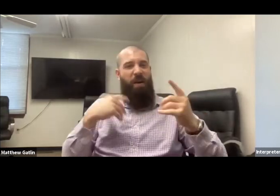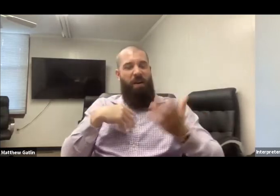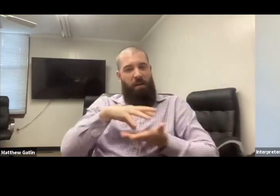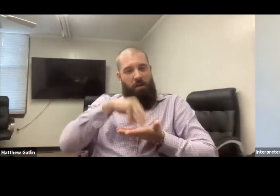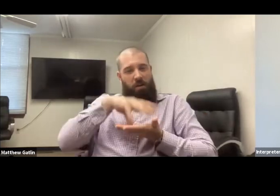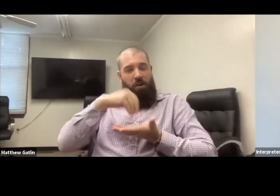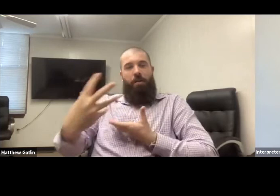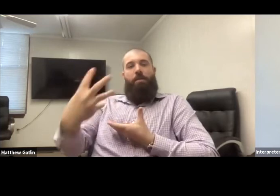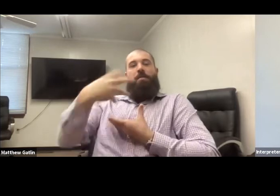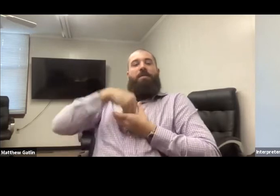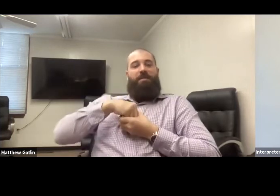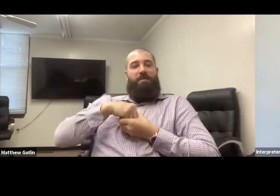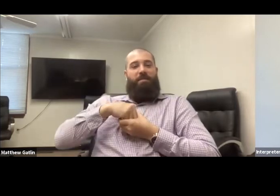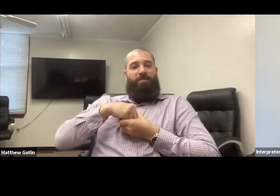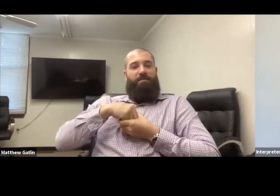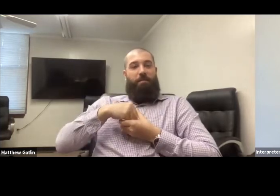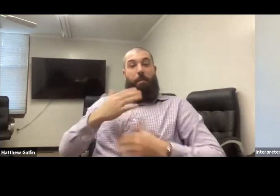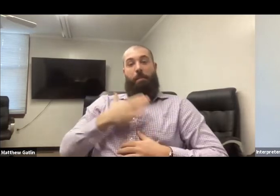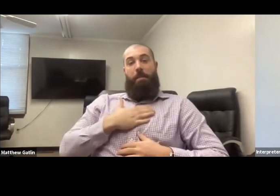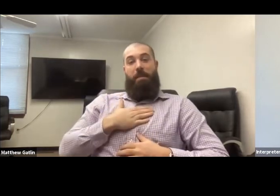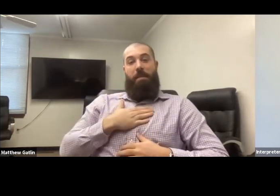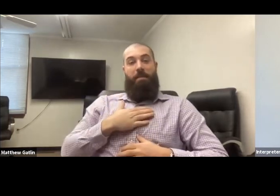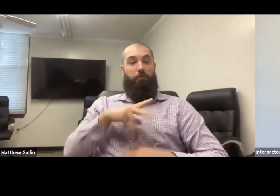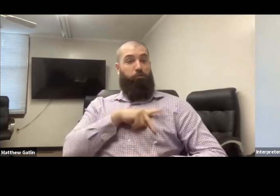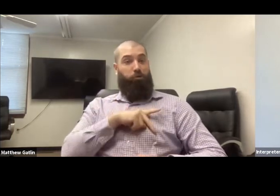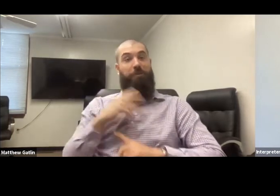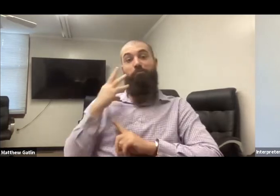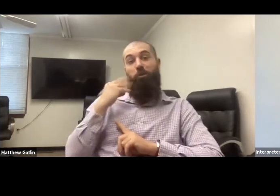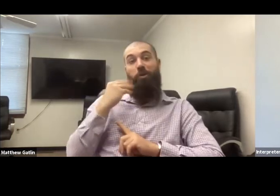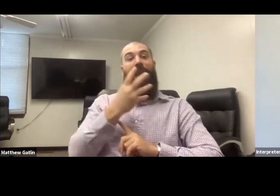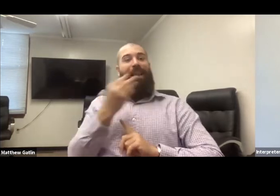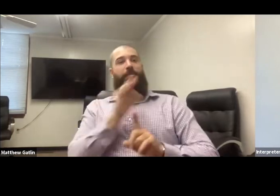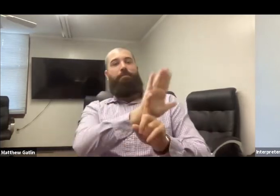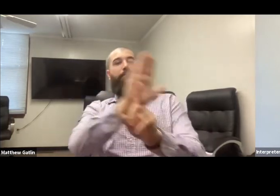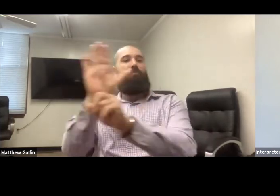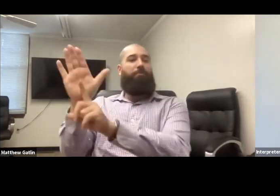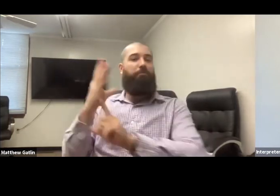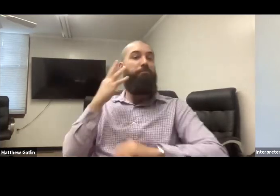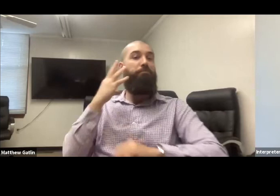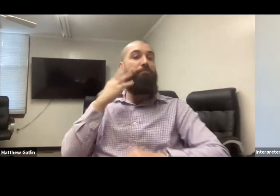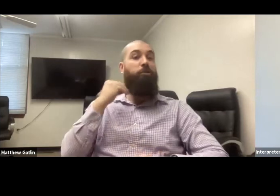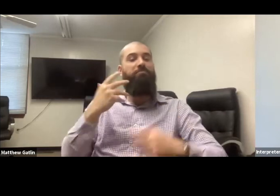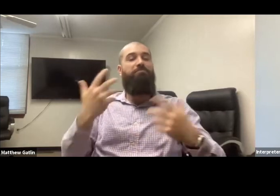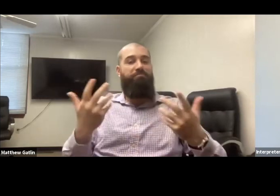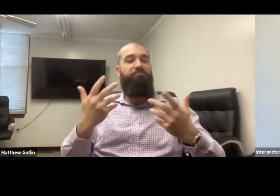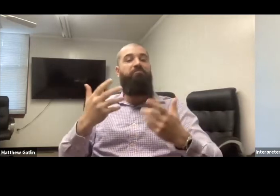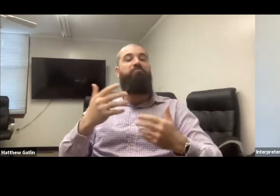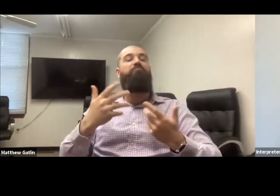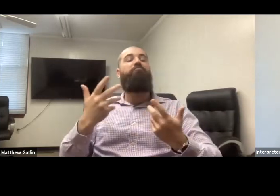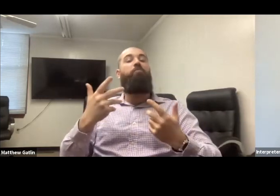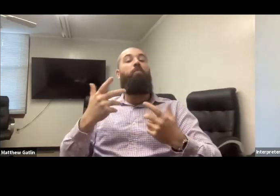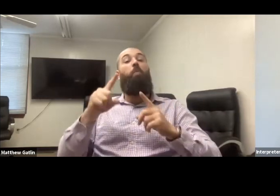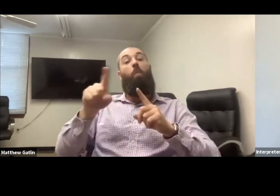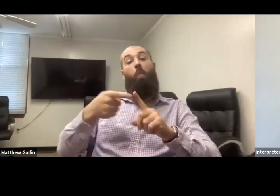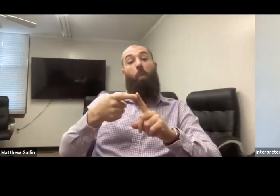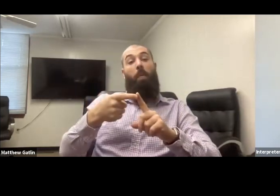similarities and we had some differences. And I incorporated all that into my personal experience and their personal